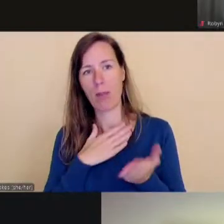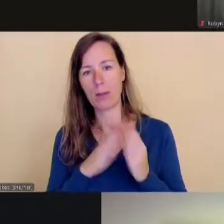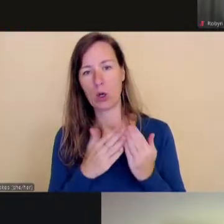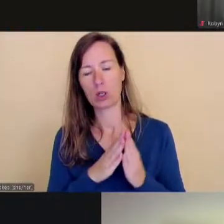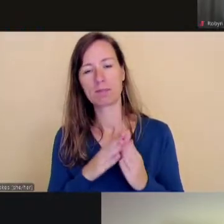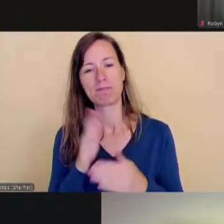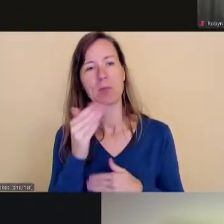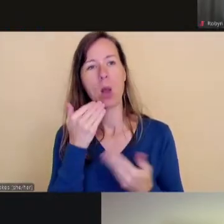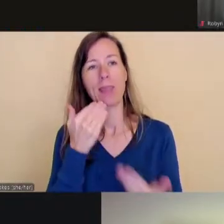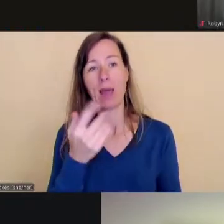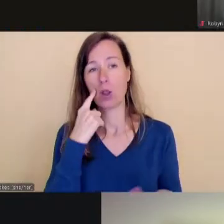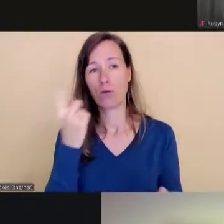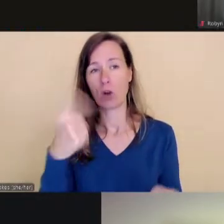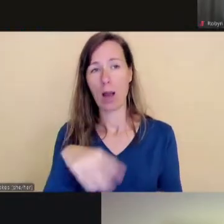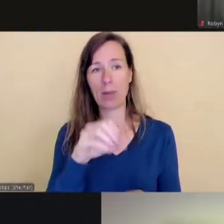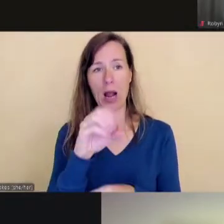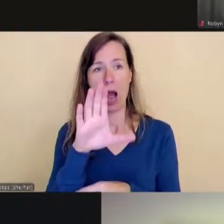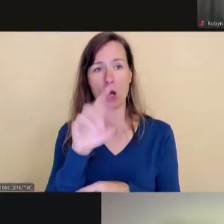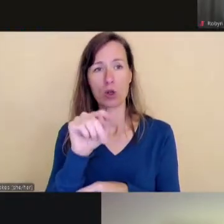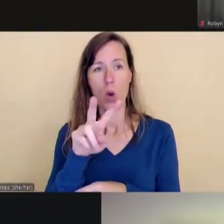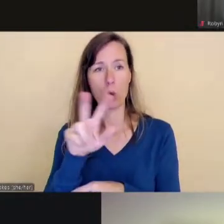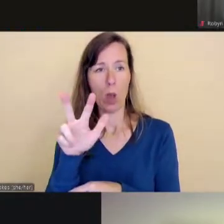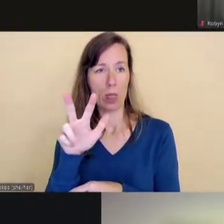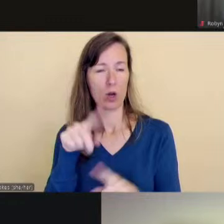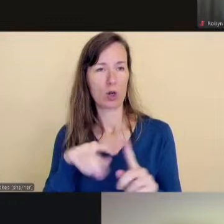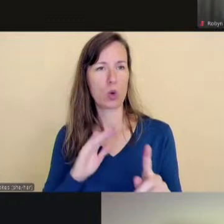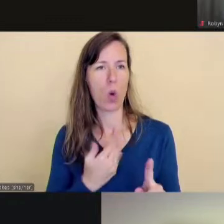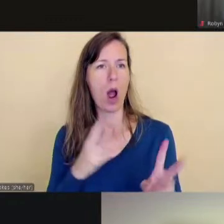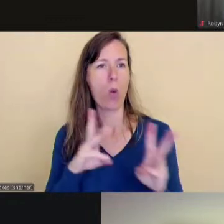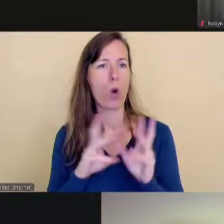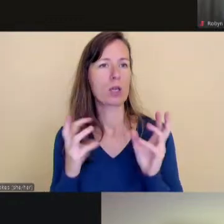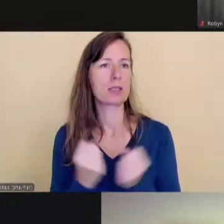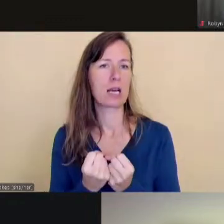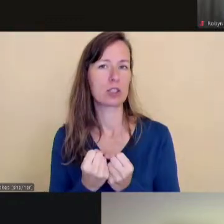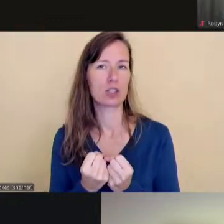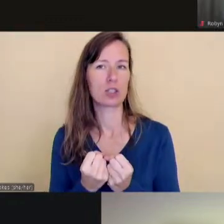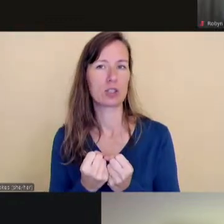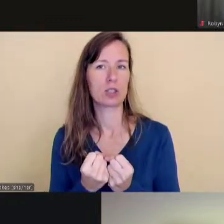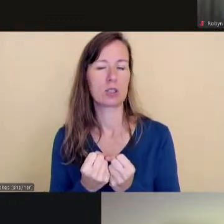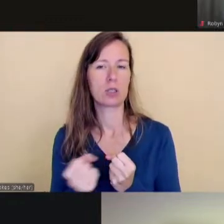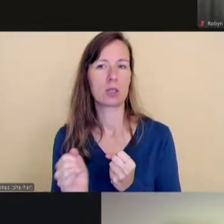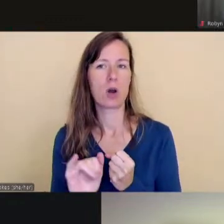for coming on October 23rd to our work session. And sure. Also,